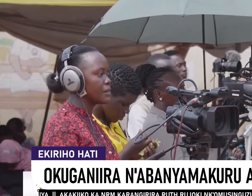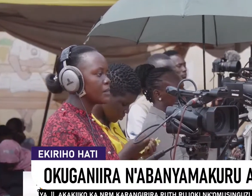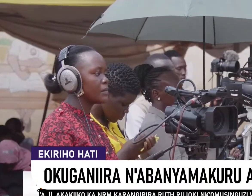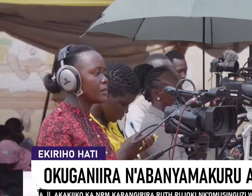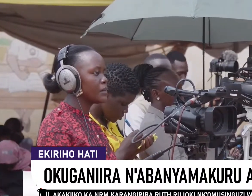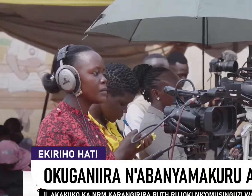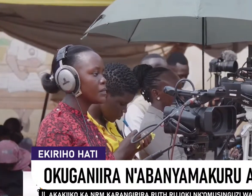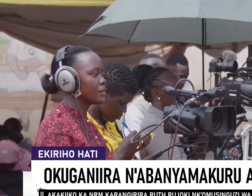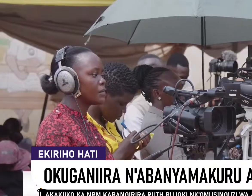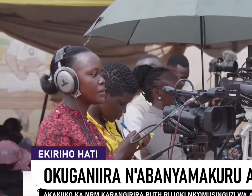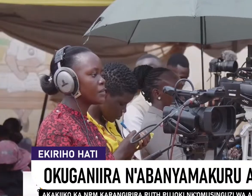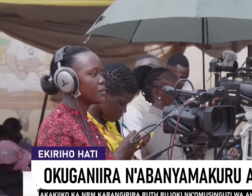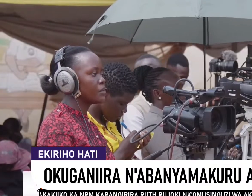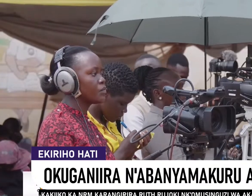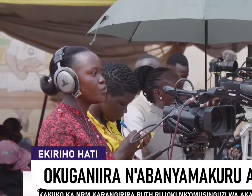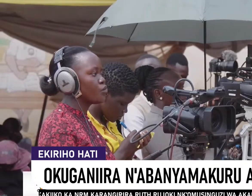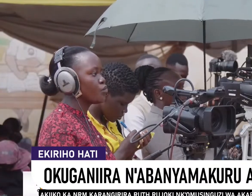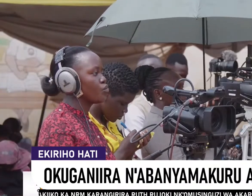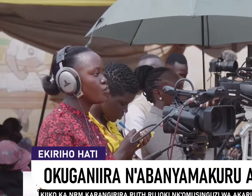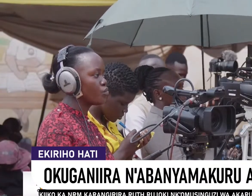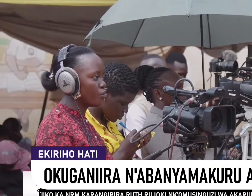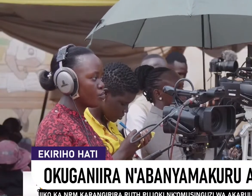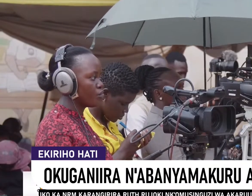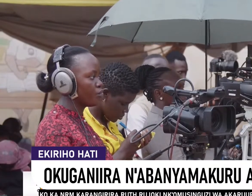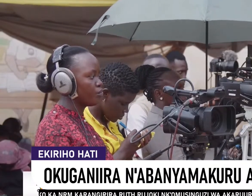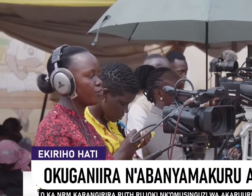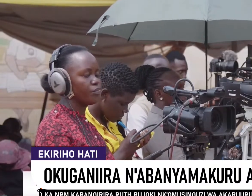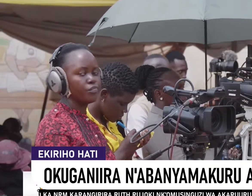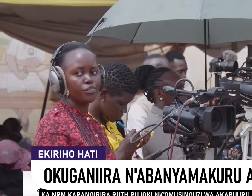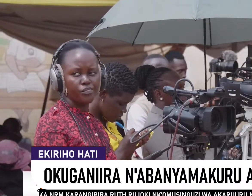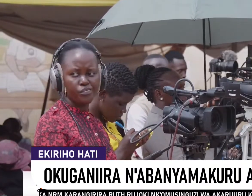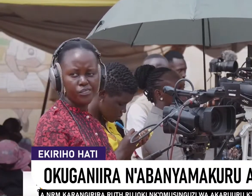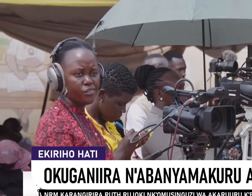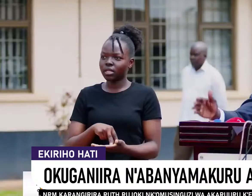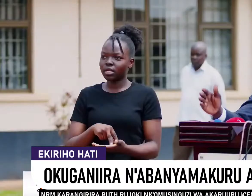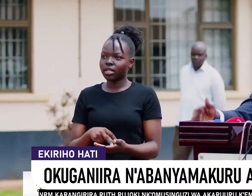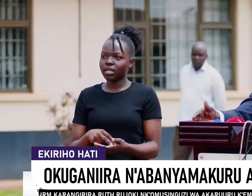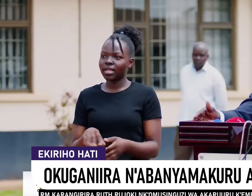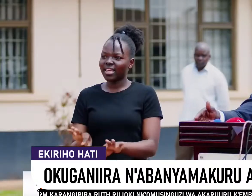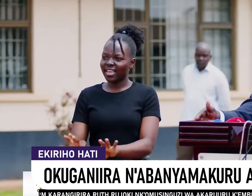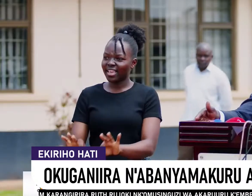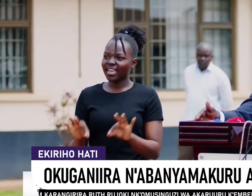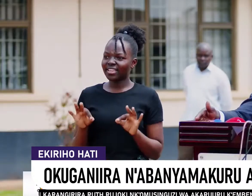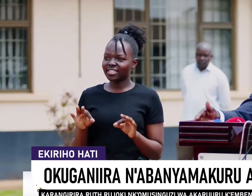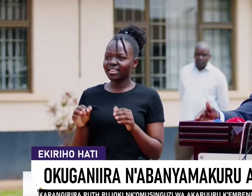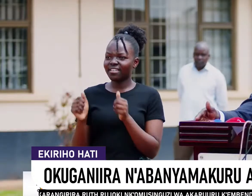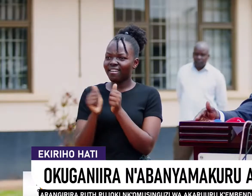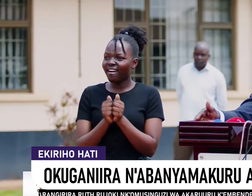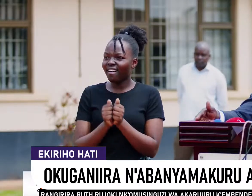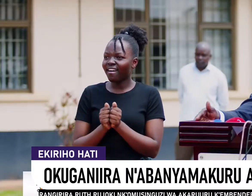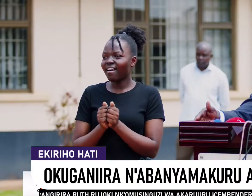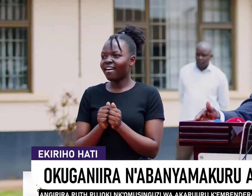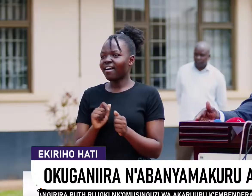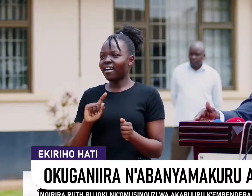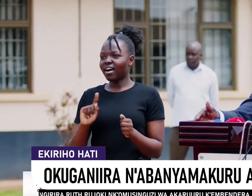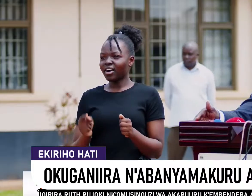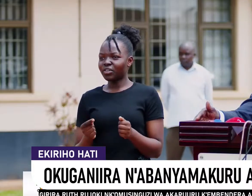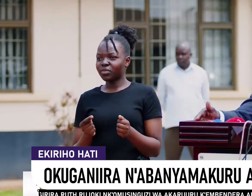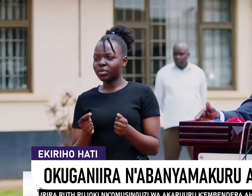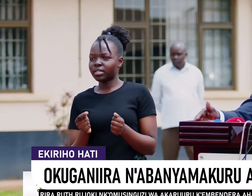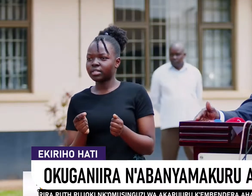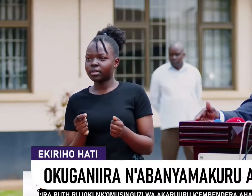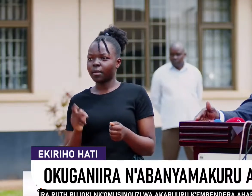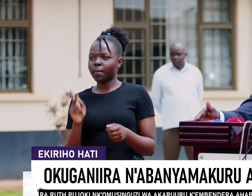presidential aspirant who wants to lead this country, surely getting 100 supporters from each district does not require 3